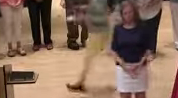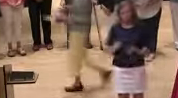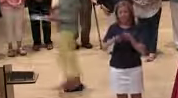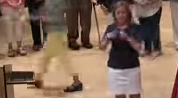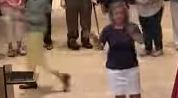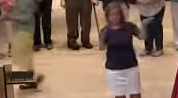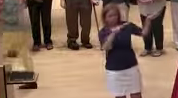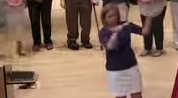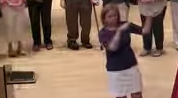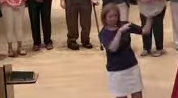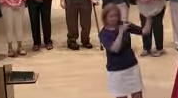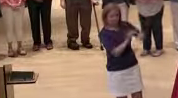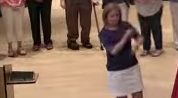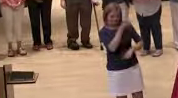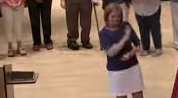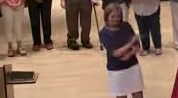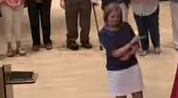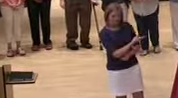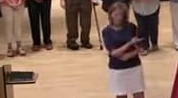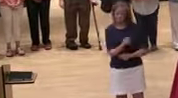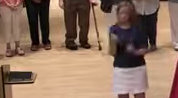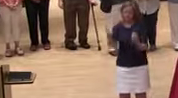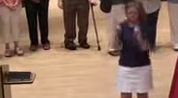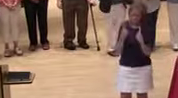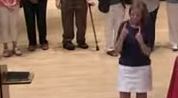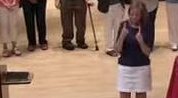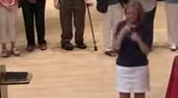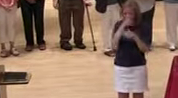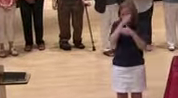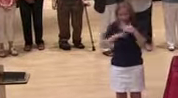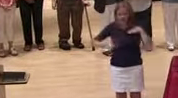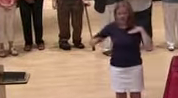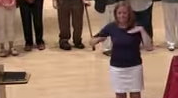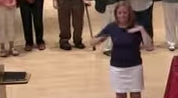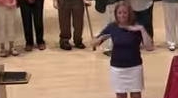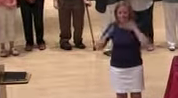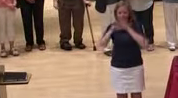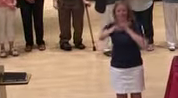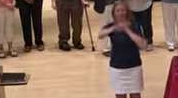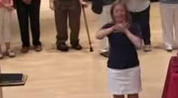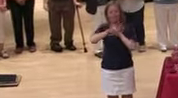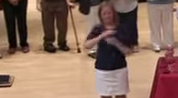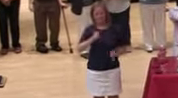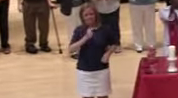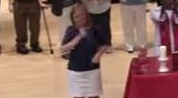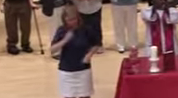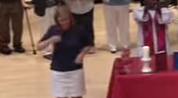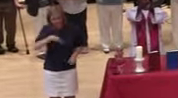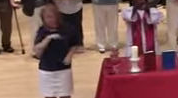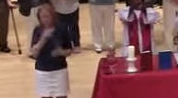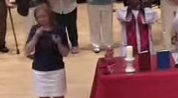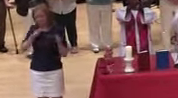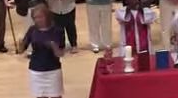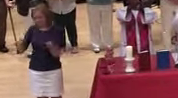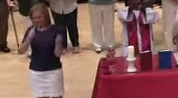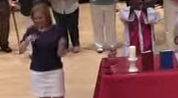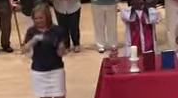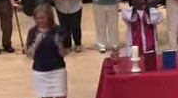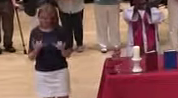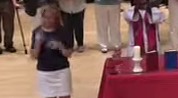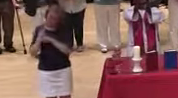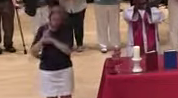Friends, behold the Lamb of God who comes to us under these humble disguises. He's the one who loves us. He wants to feed us today. He wants to take care